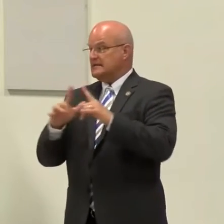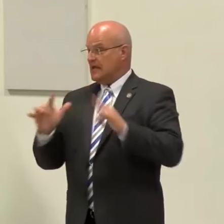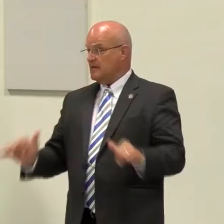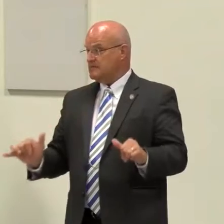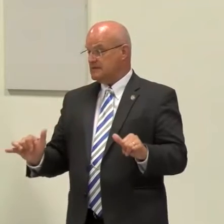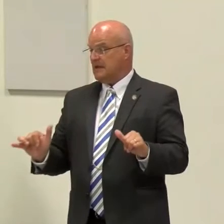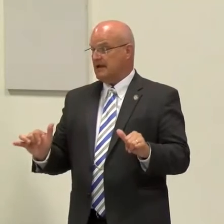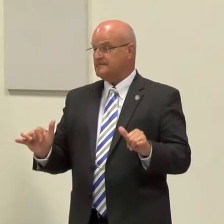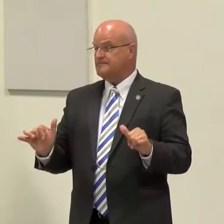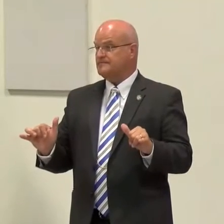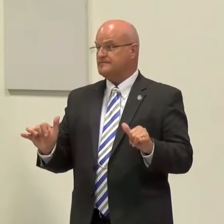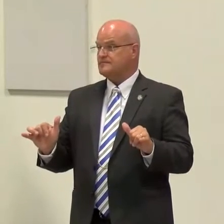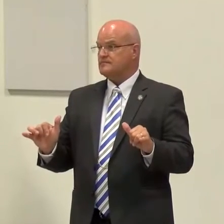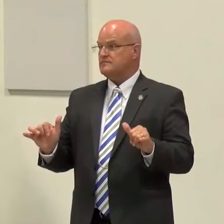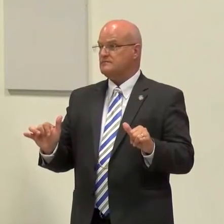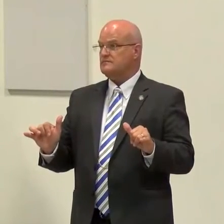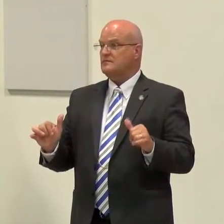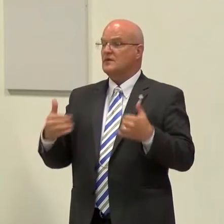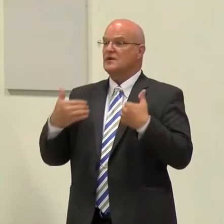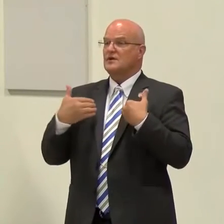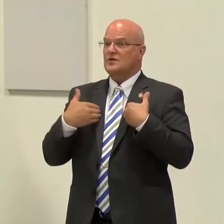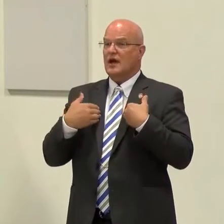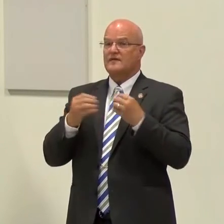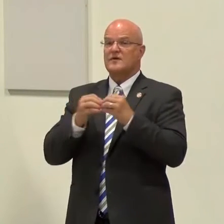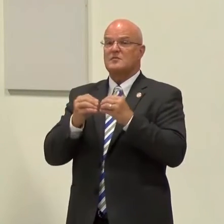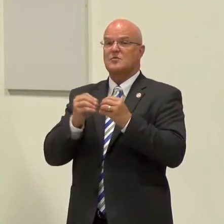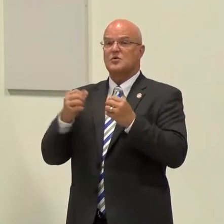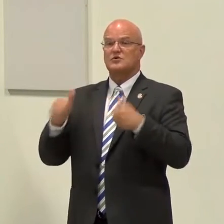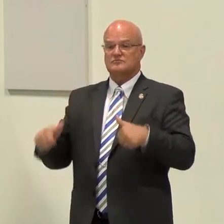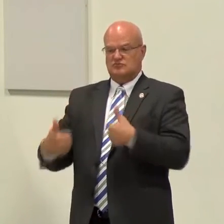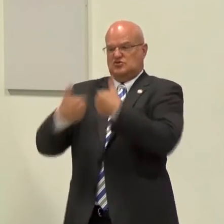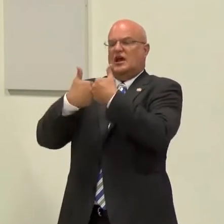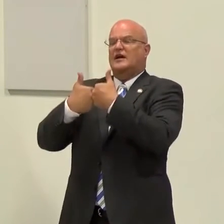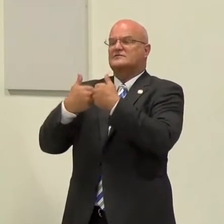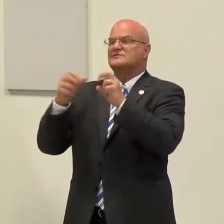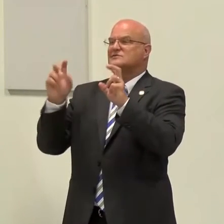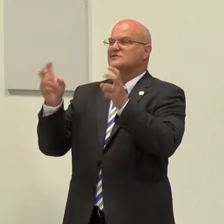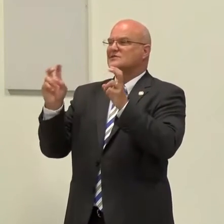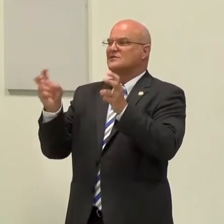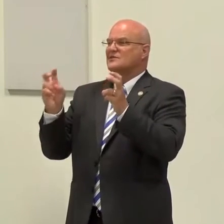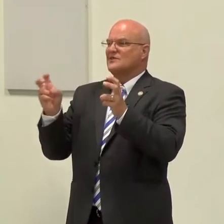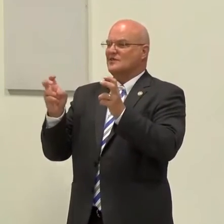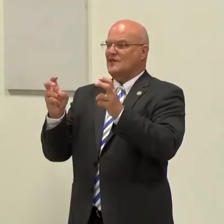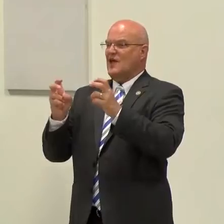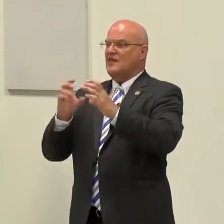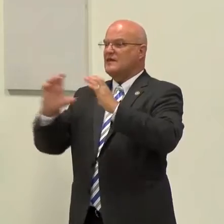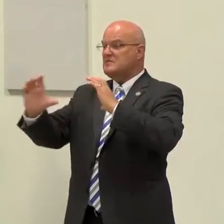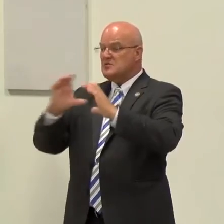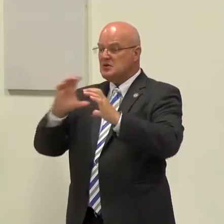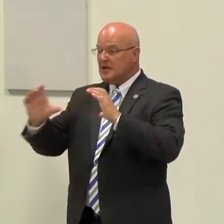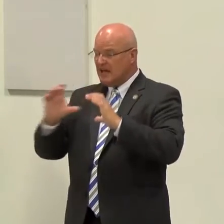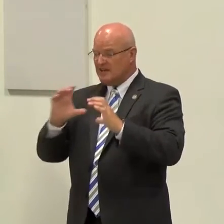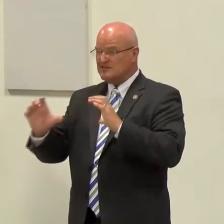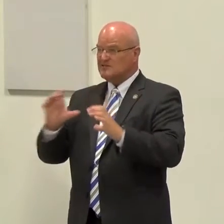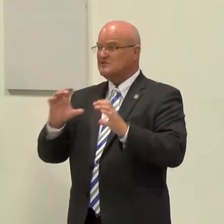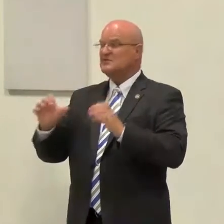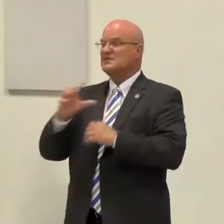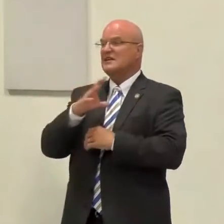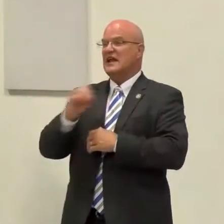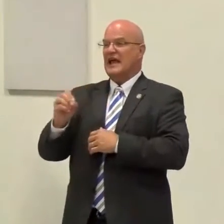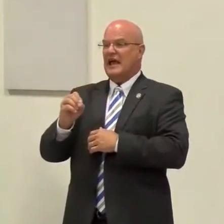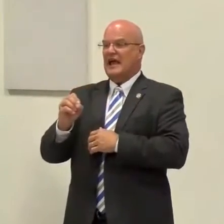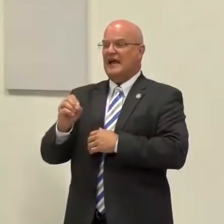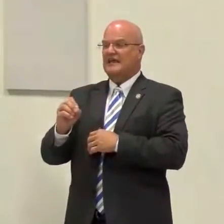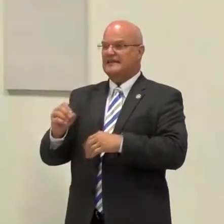same time, you have more challenges in terms of the communication, in terms of